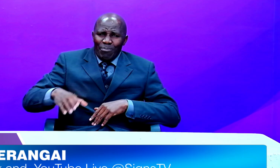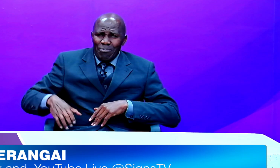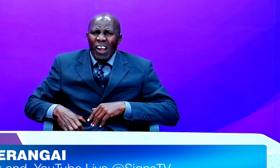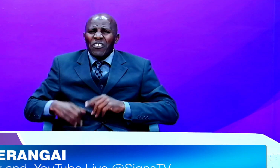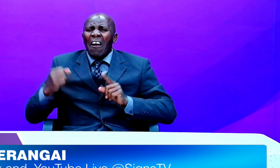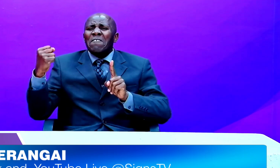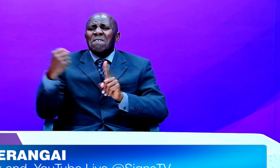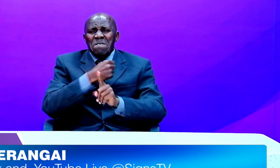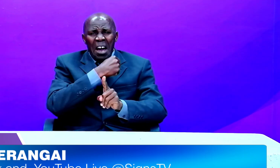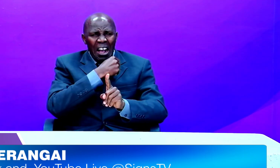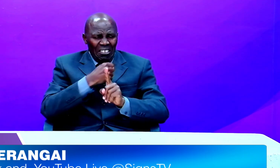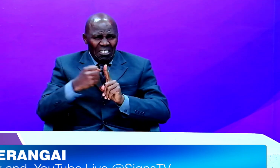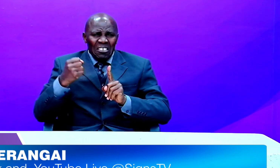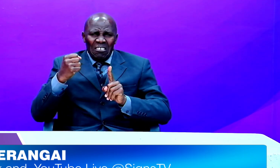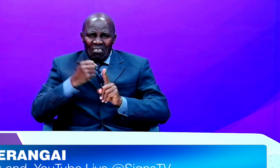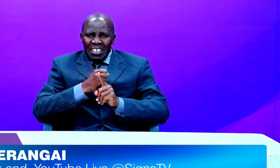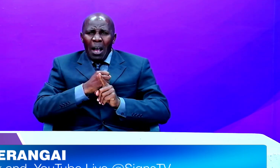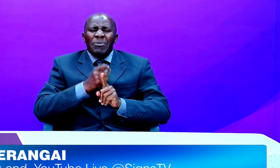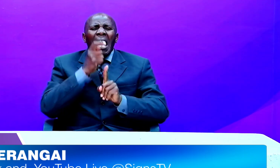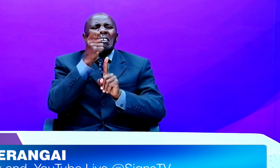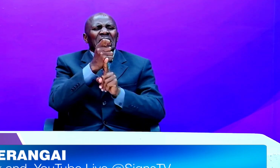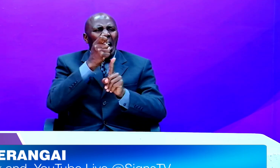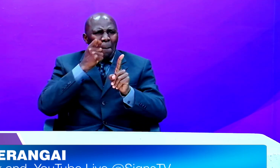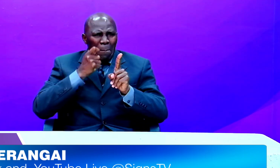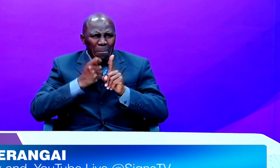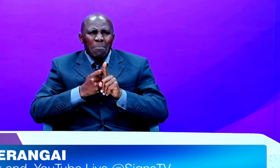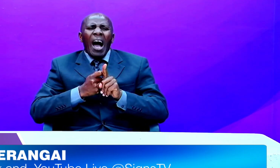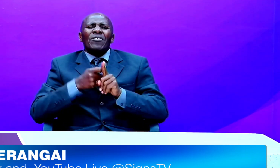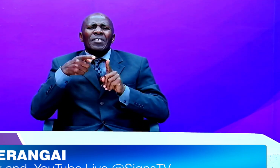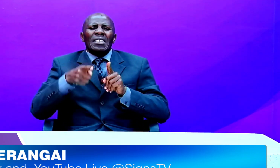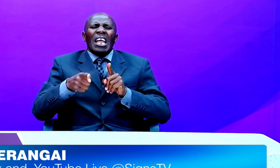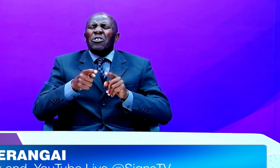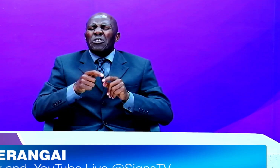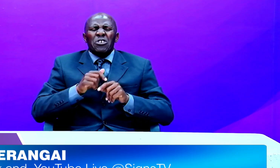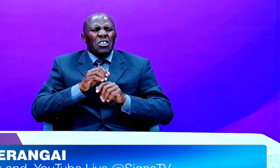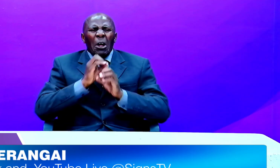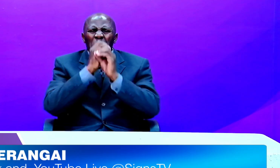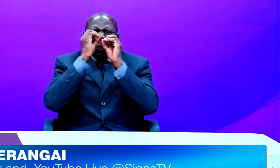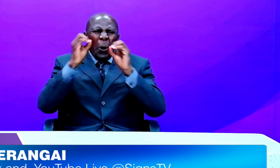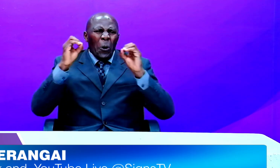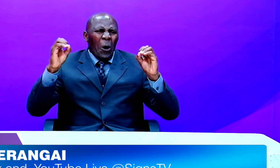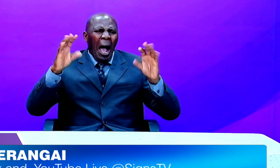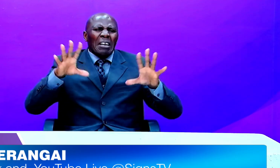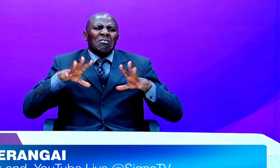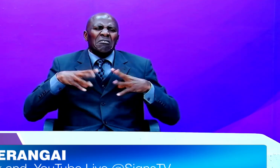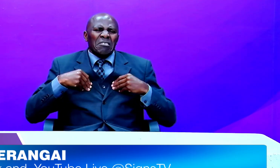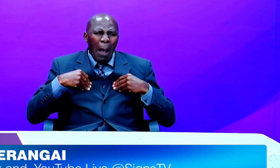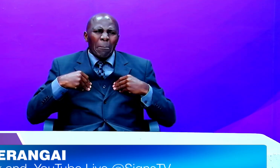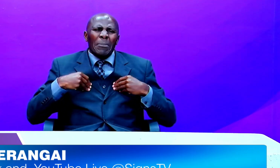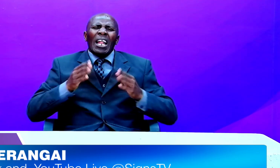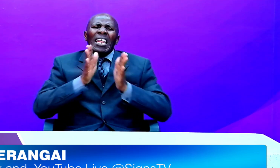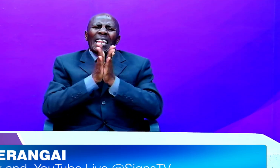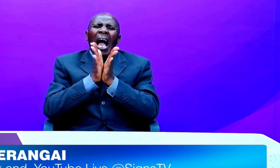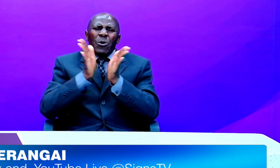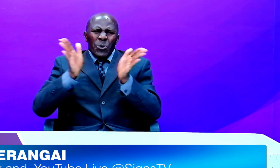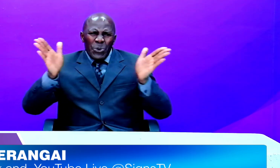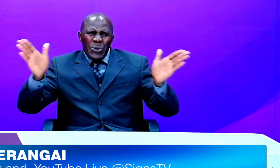process. Now, this commitment comes as the Commission simultaneously denounced what it